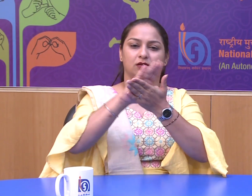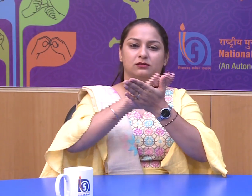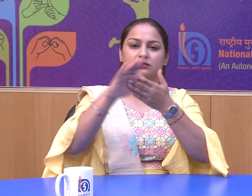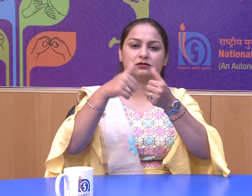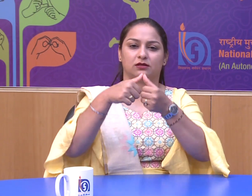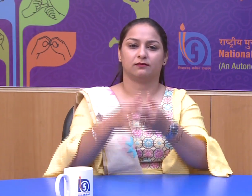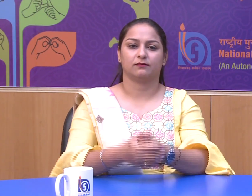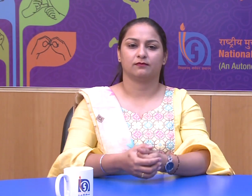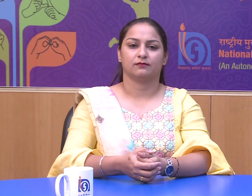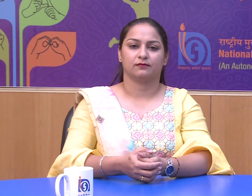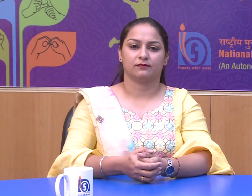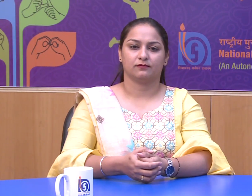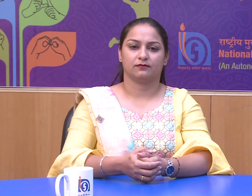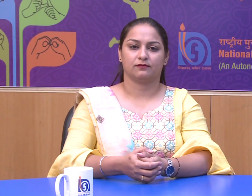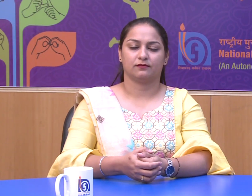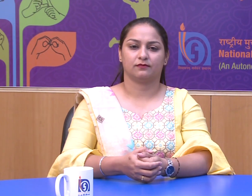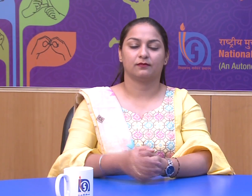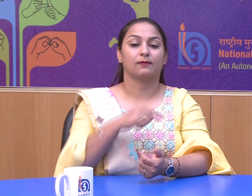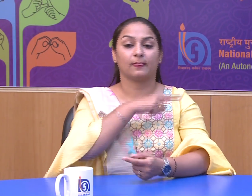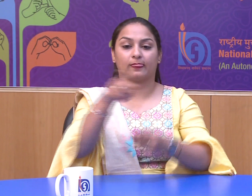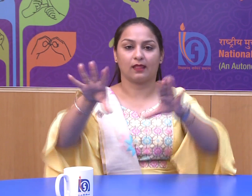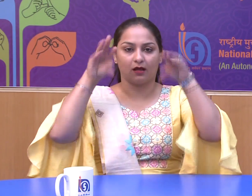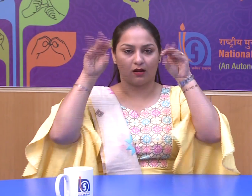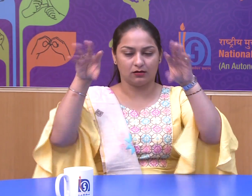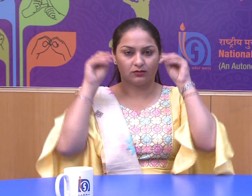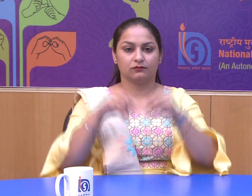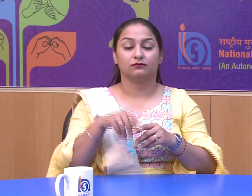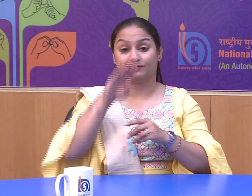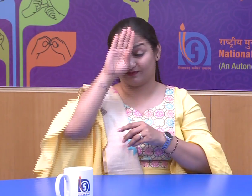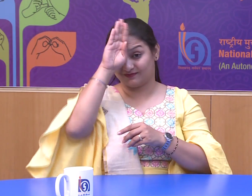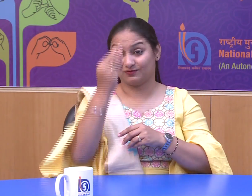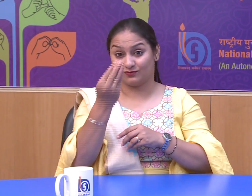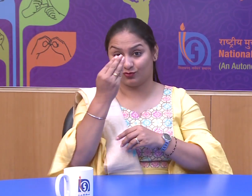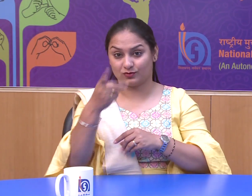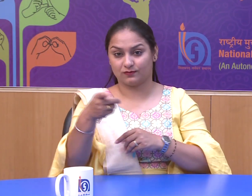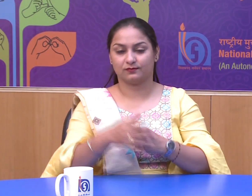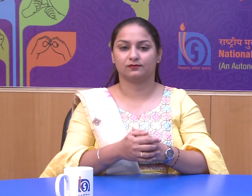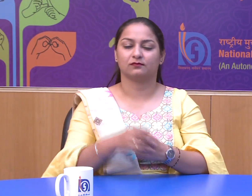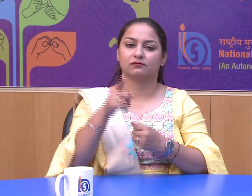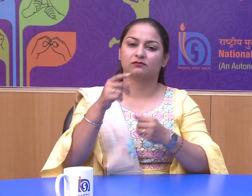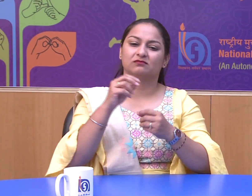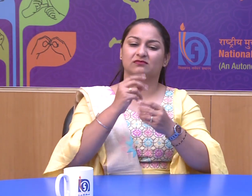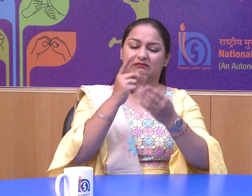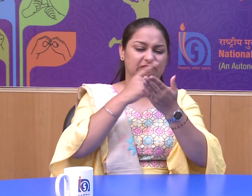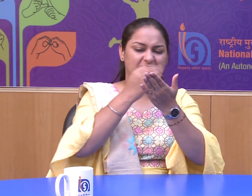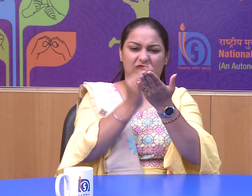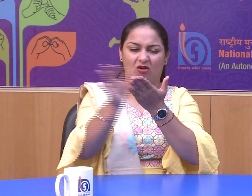etc. Dear learners, Mughal rulers discarded the